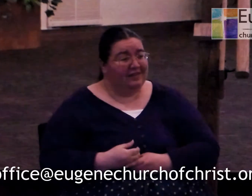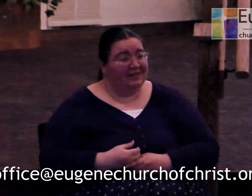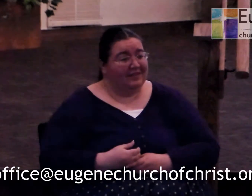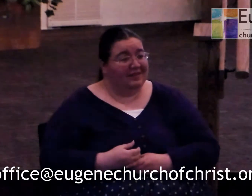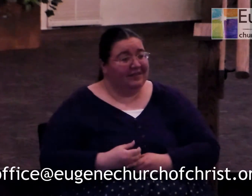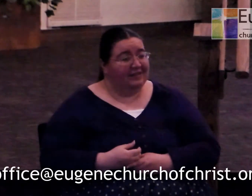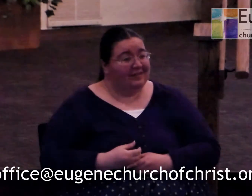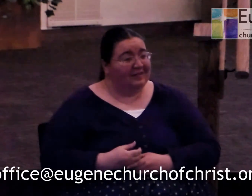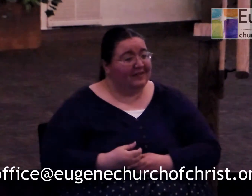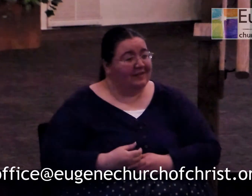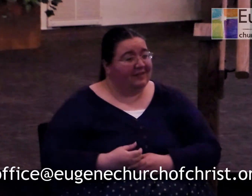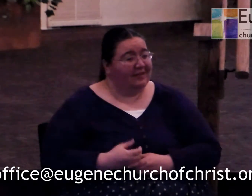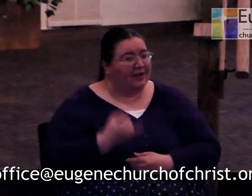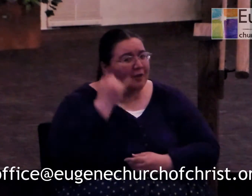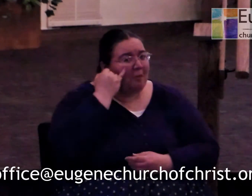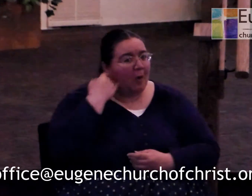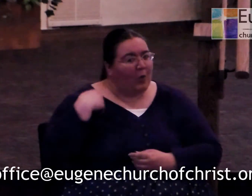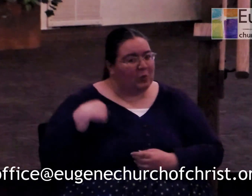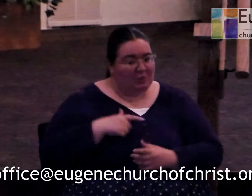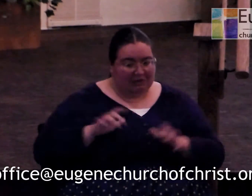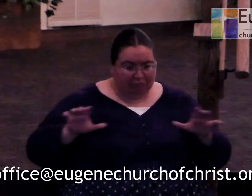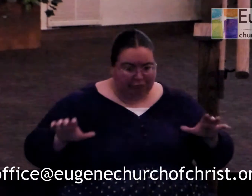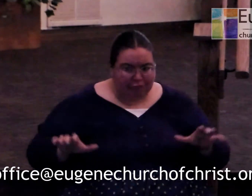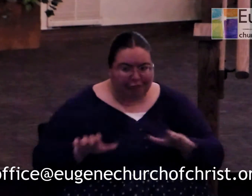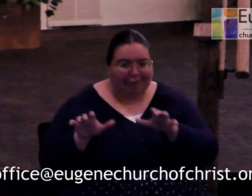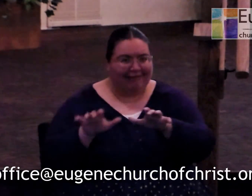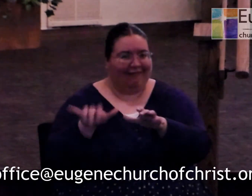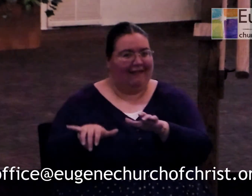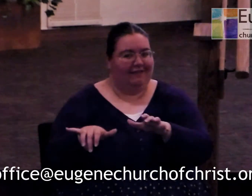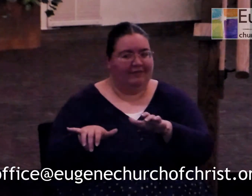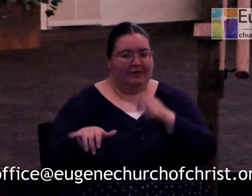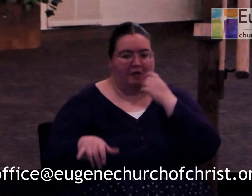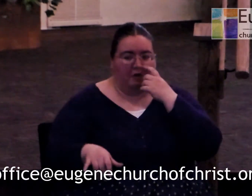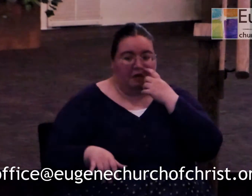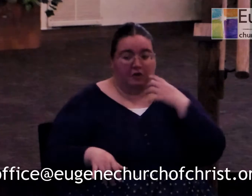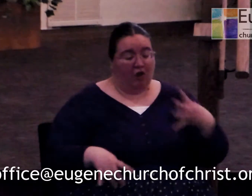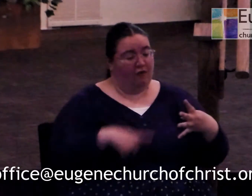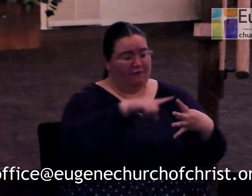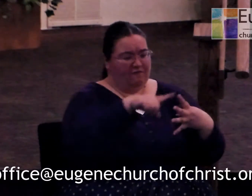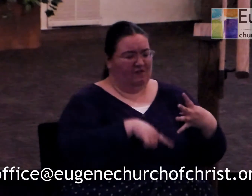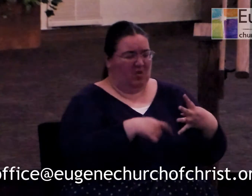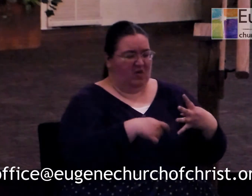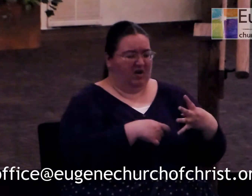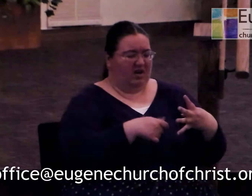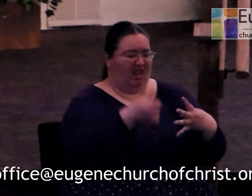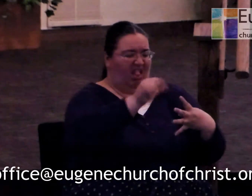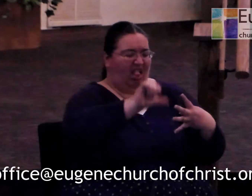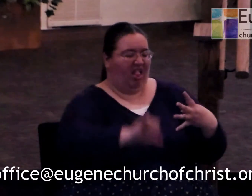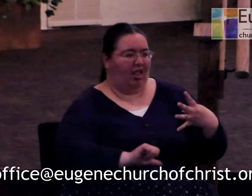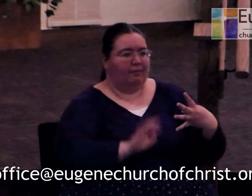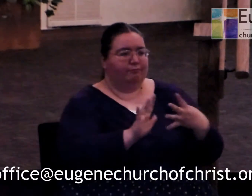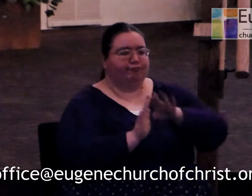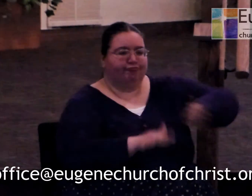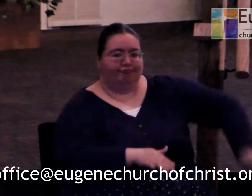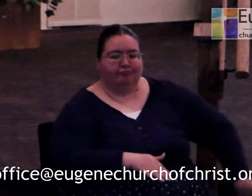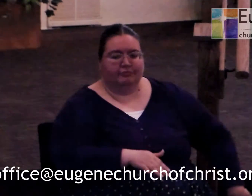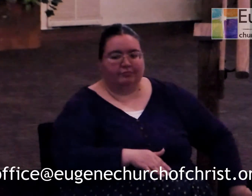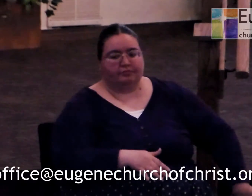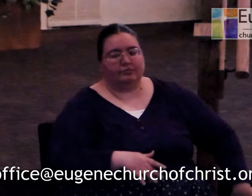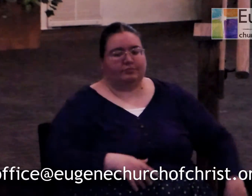What if we actually did that? So instead of 4 objections, I want to give you a few practical things. First of all, will you go? Will you do